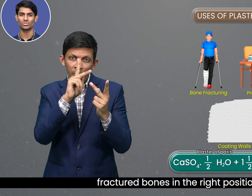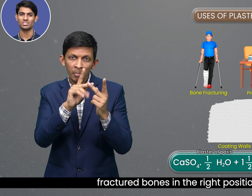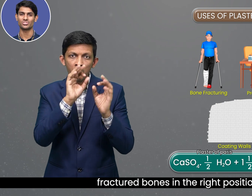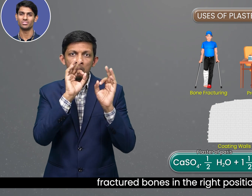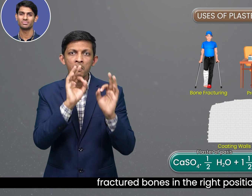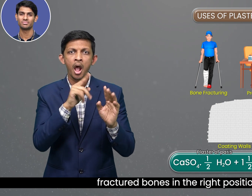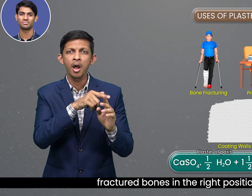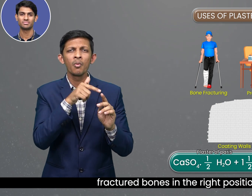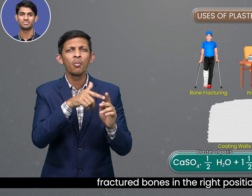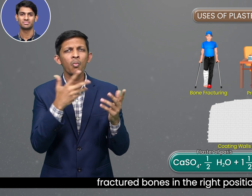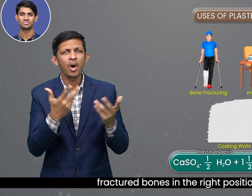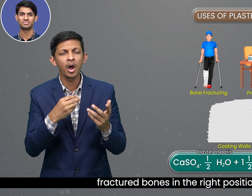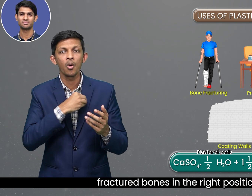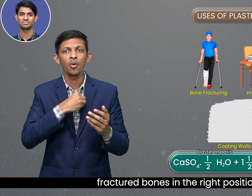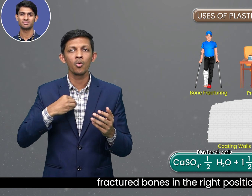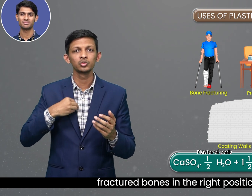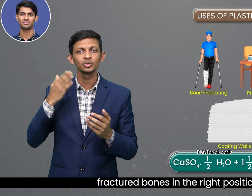right position.